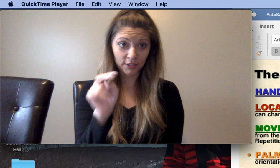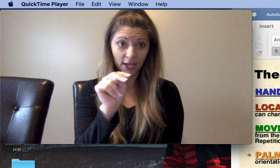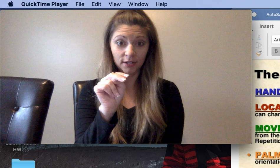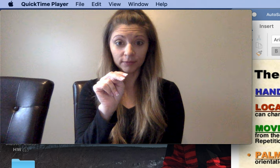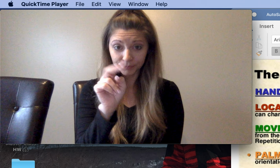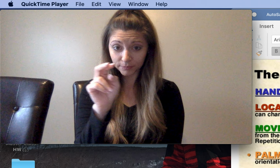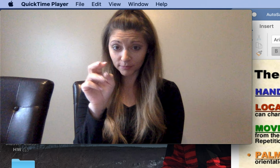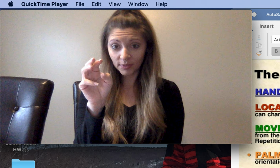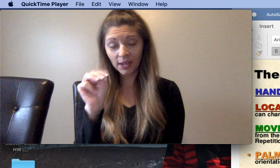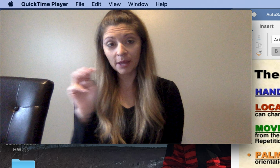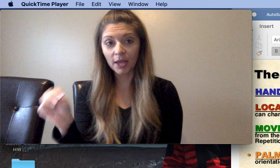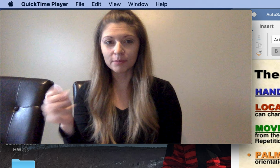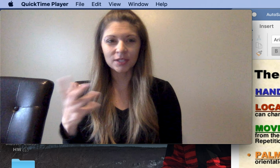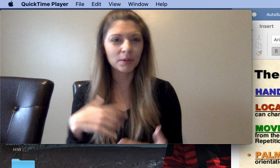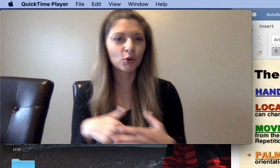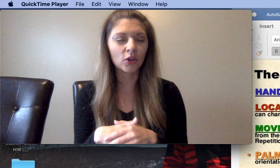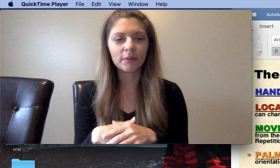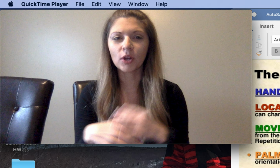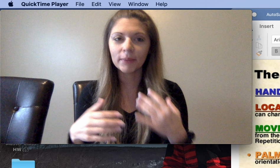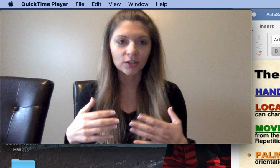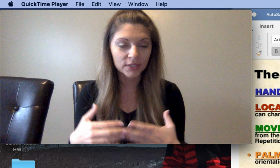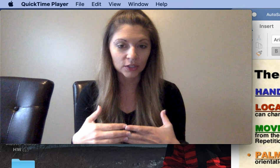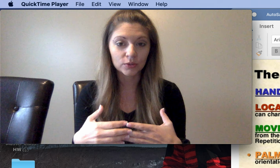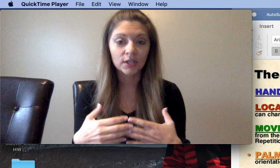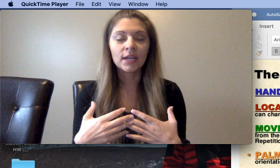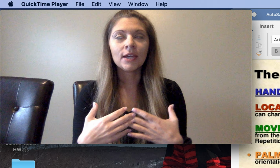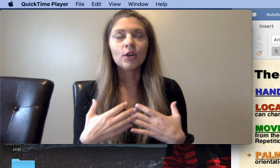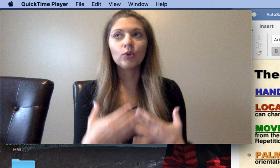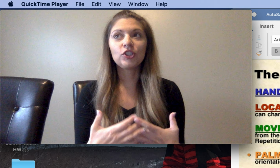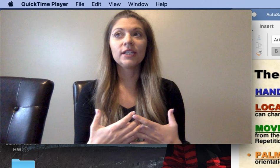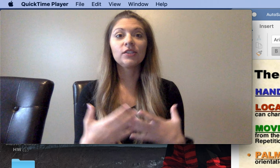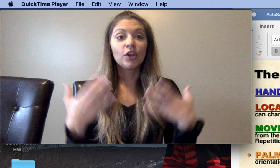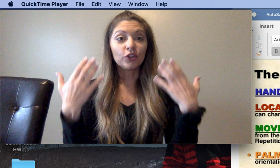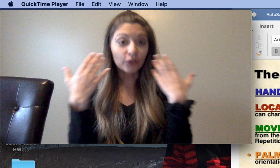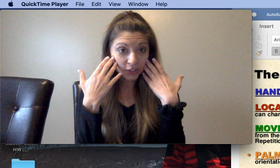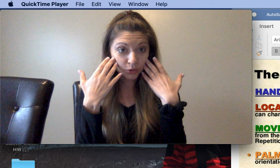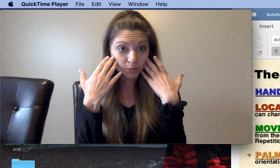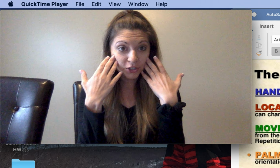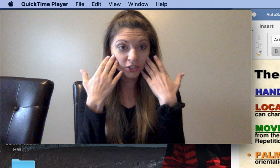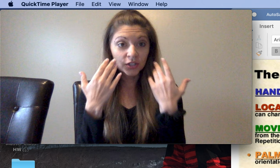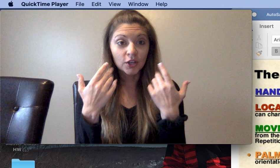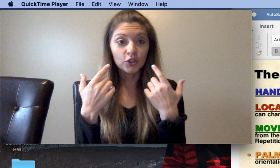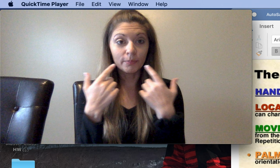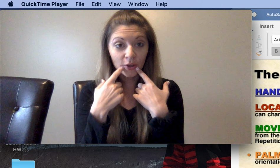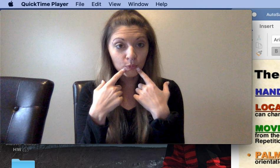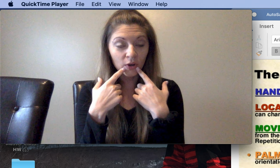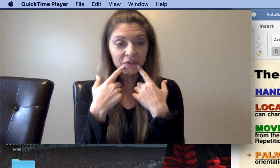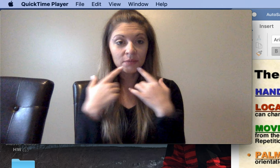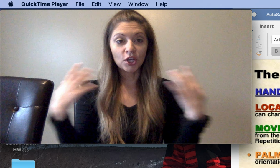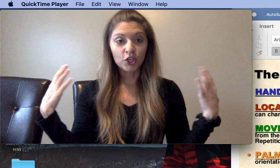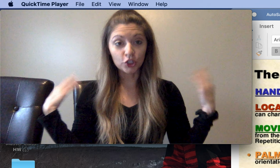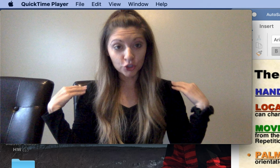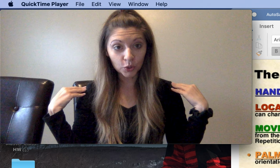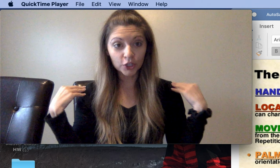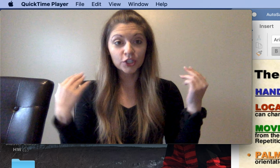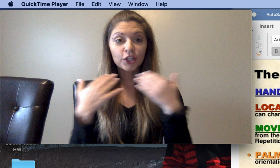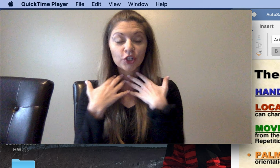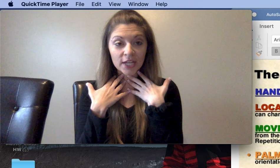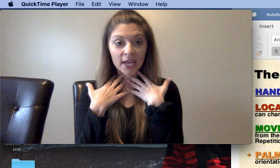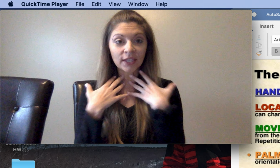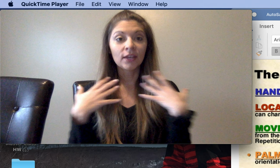markers, NMM. Some people call them non-manual signals, which is your facial expressions, your mouth morphemes, your